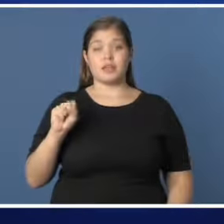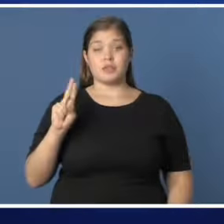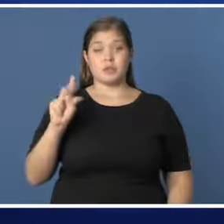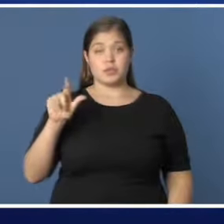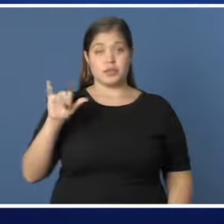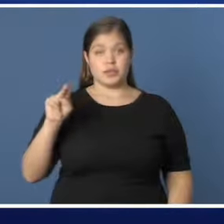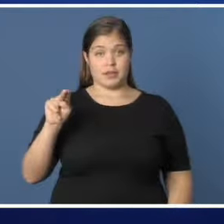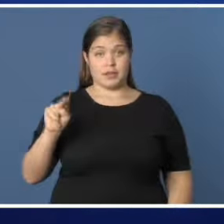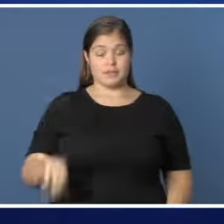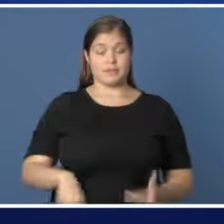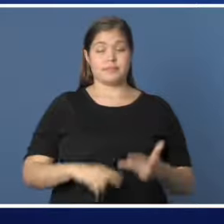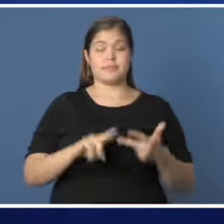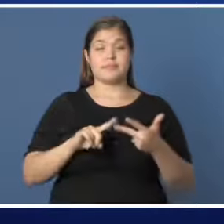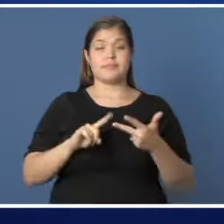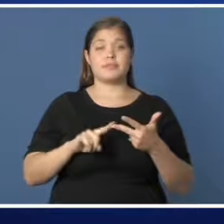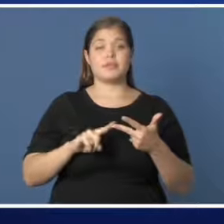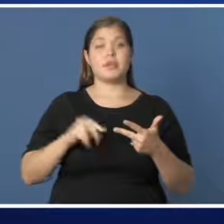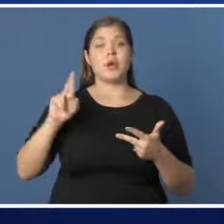insulin,